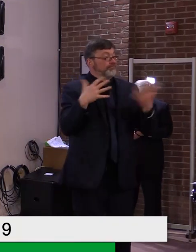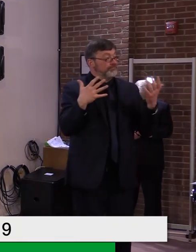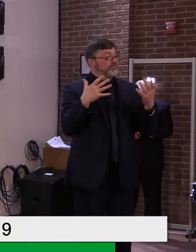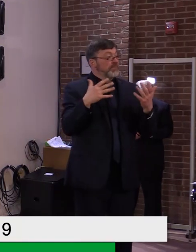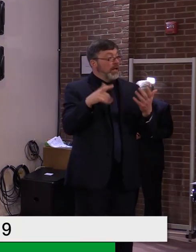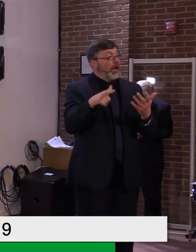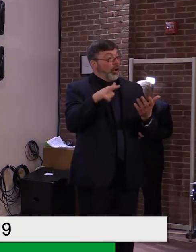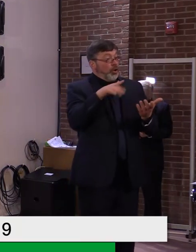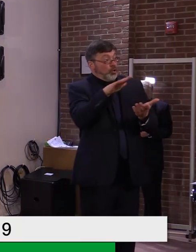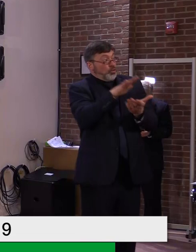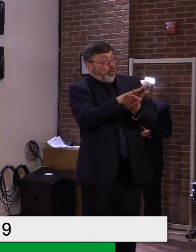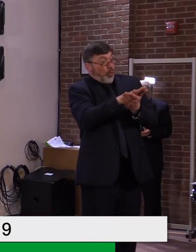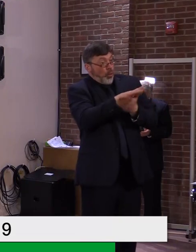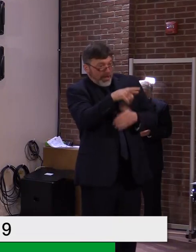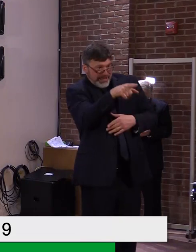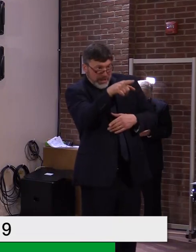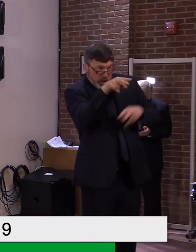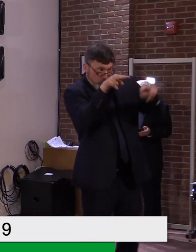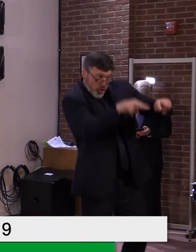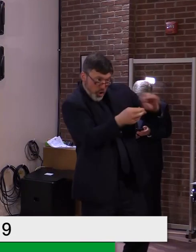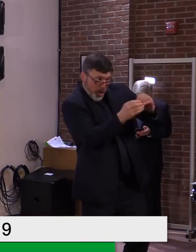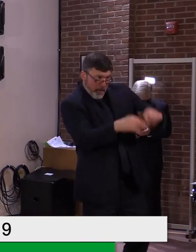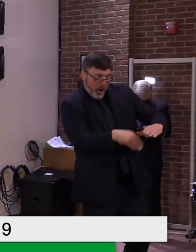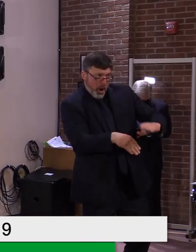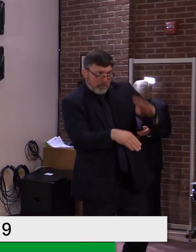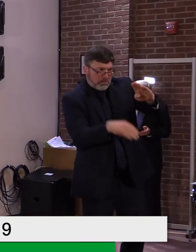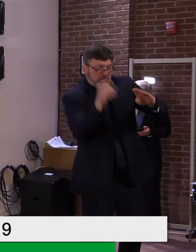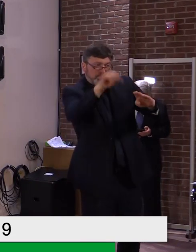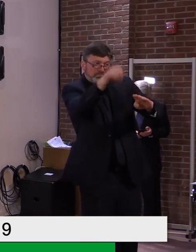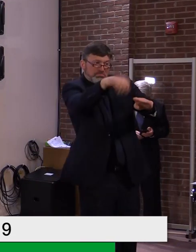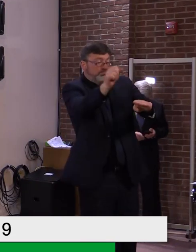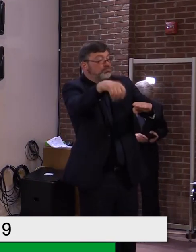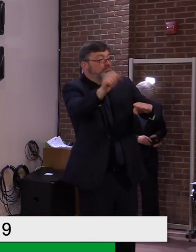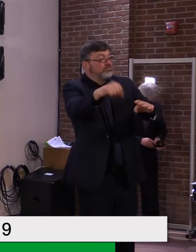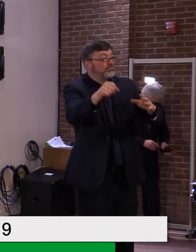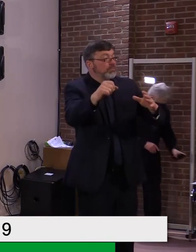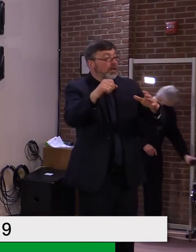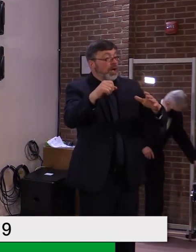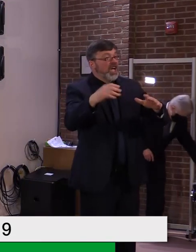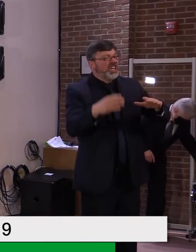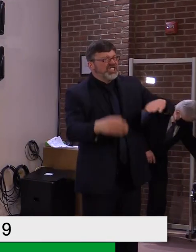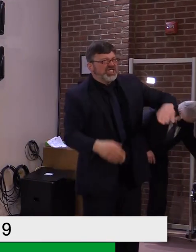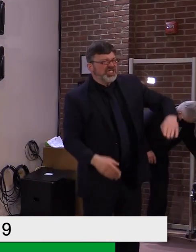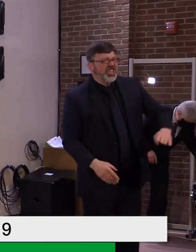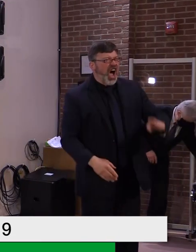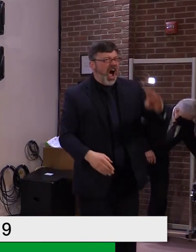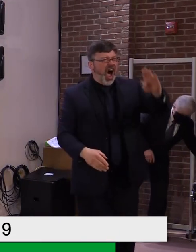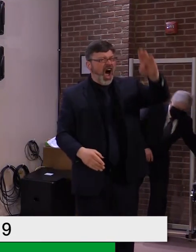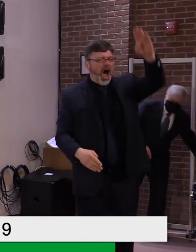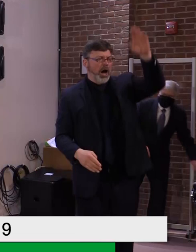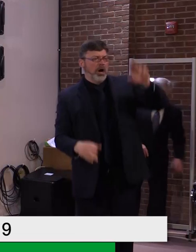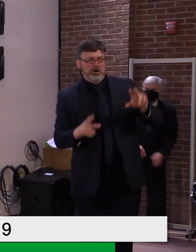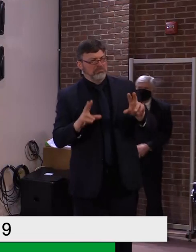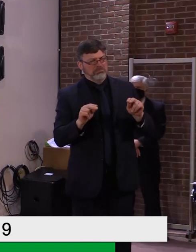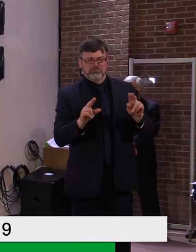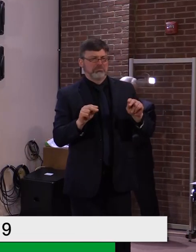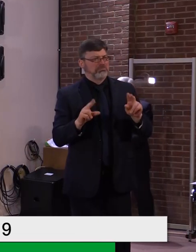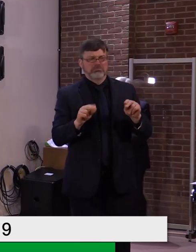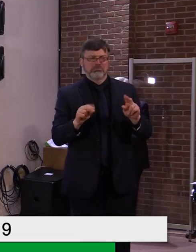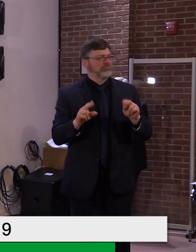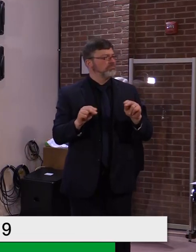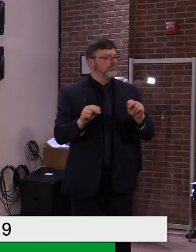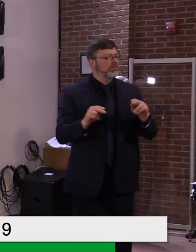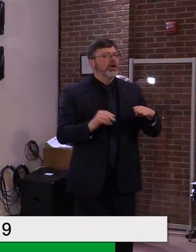say that the weeks preceding were so low that it's dramatically different, but this is higher than it was in the preceding